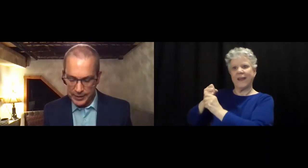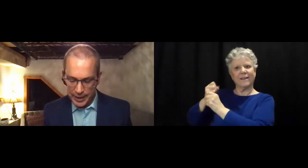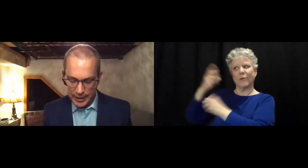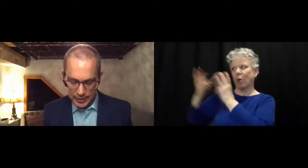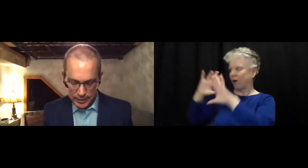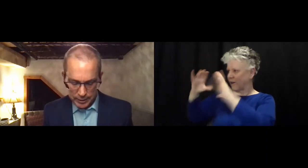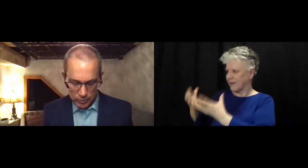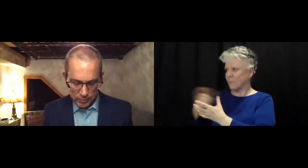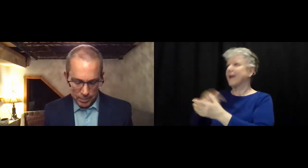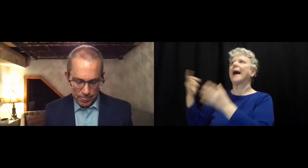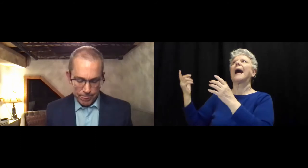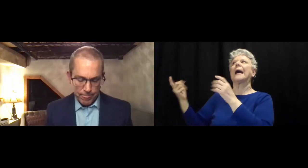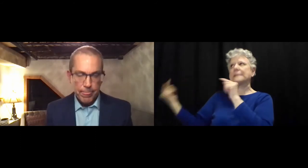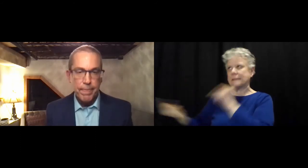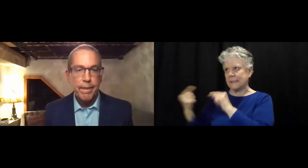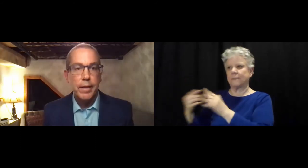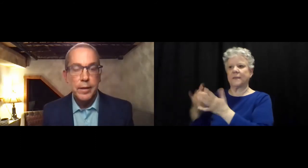and decay, end quote.